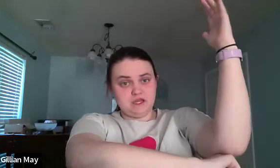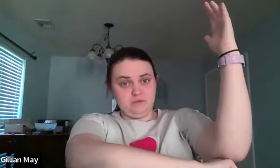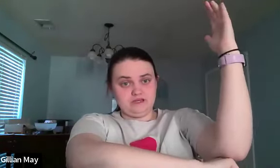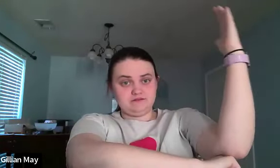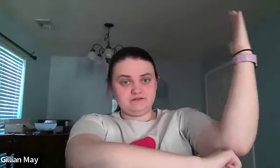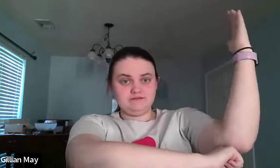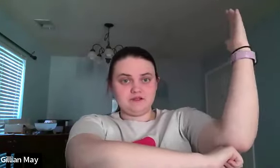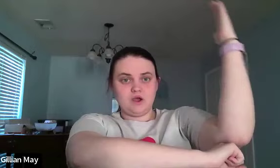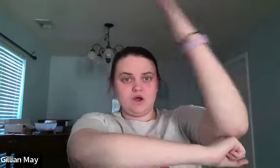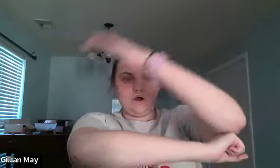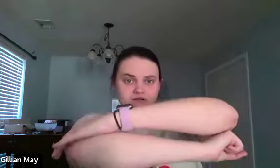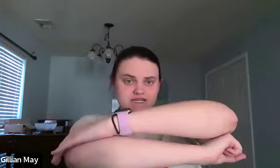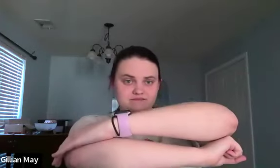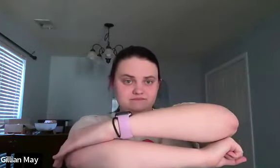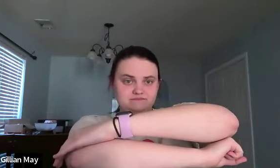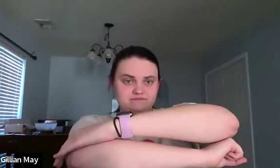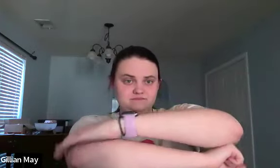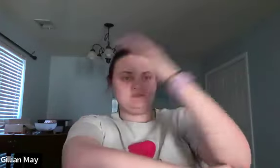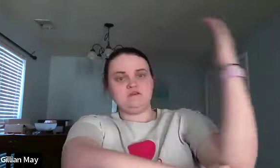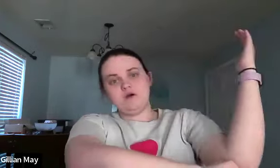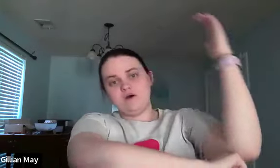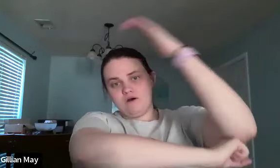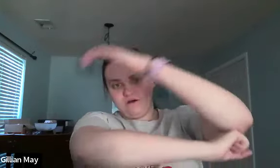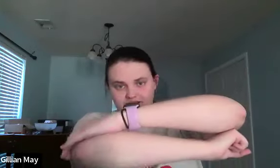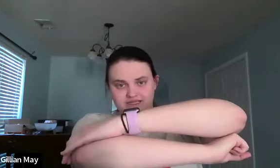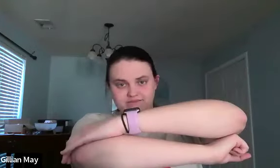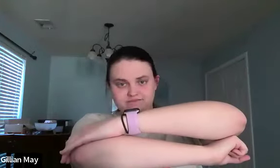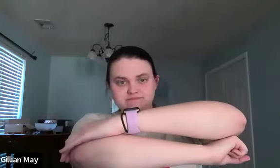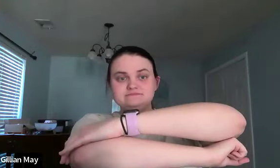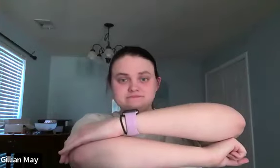be open all day. All day.